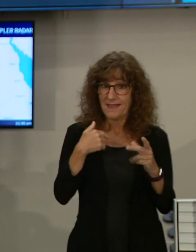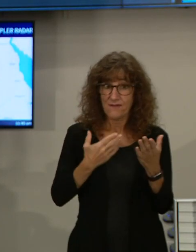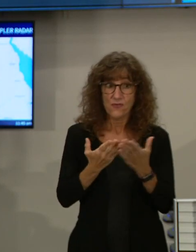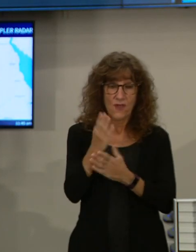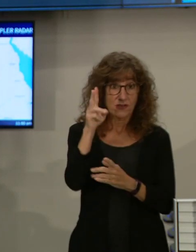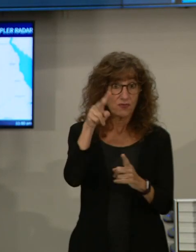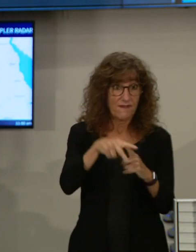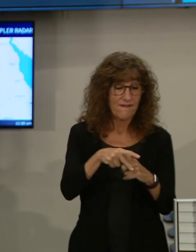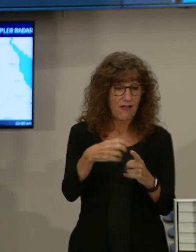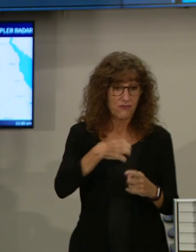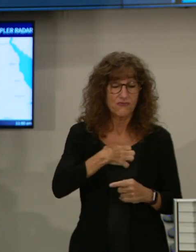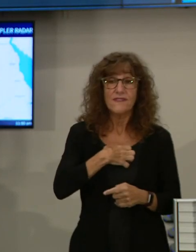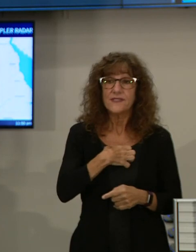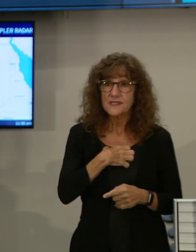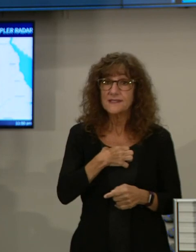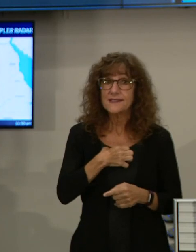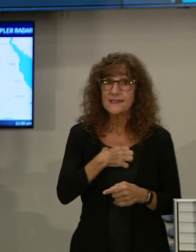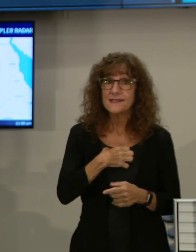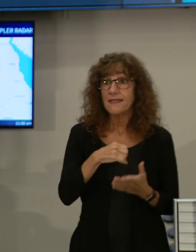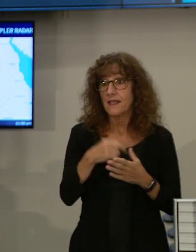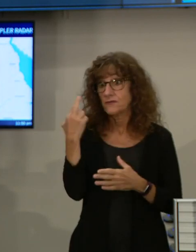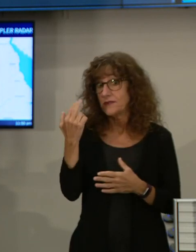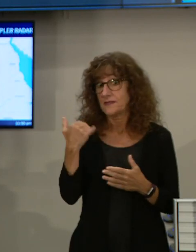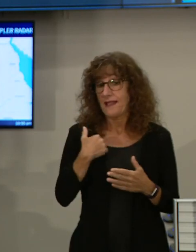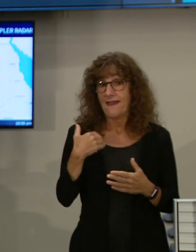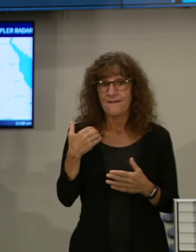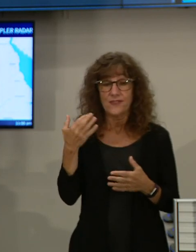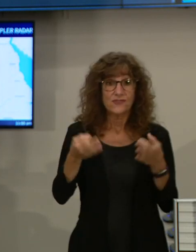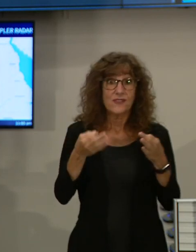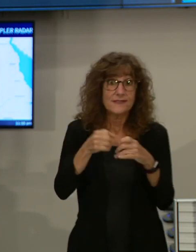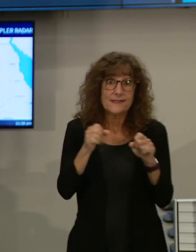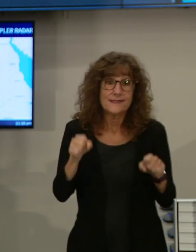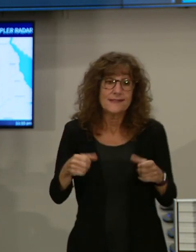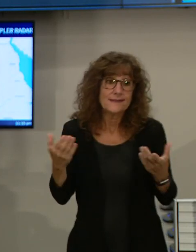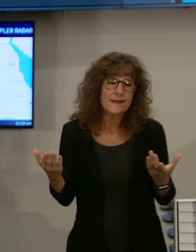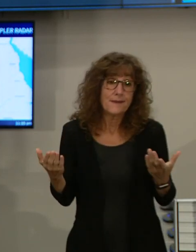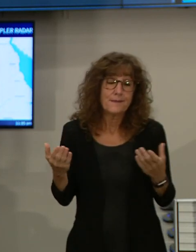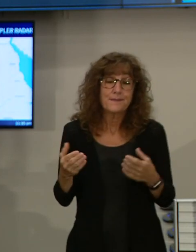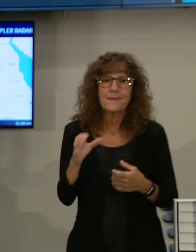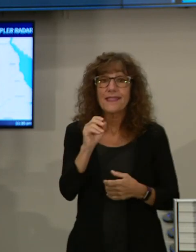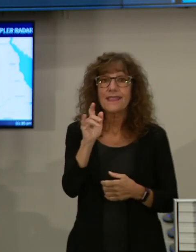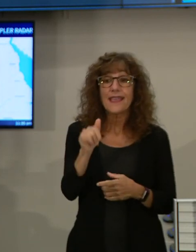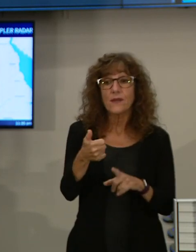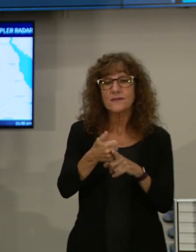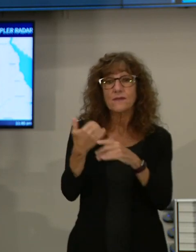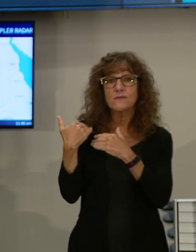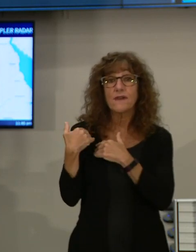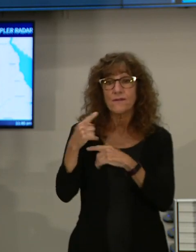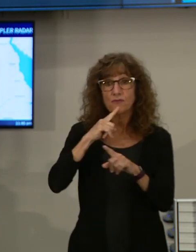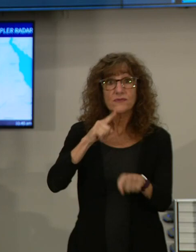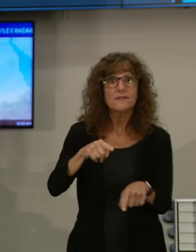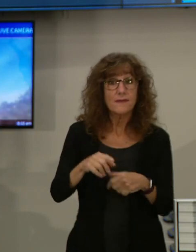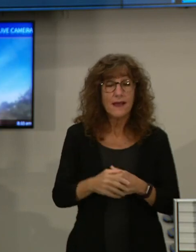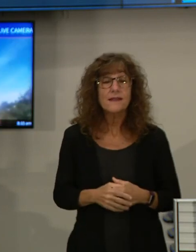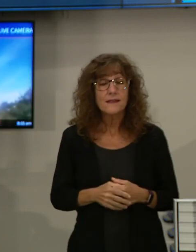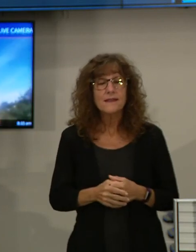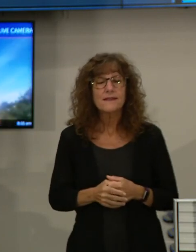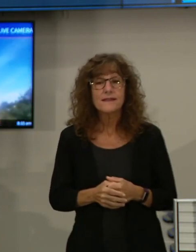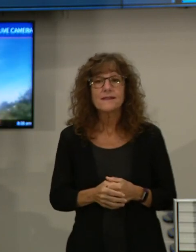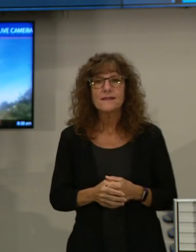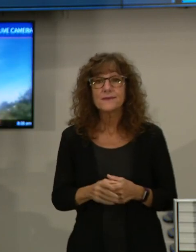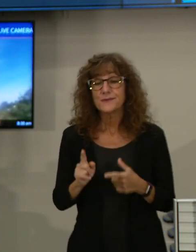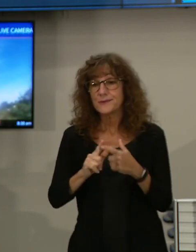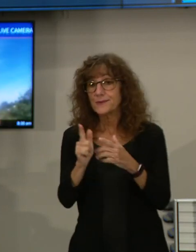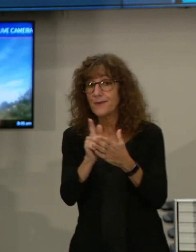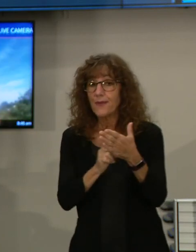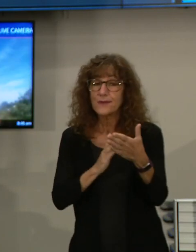file grievances, and that's the reason we have the justice system. And the county is responsible for responding to